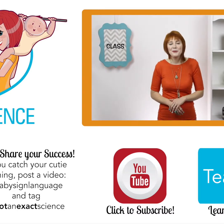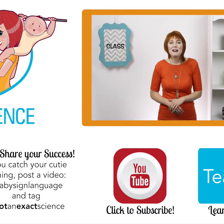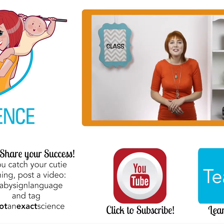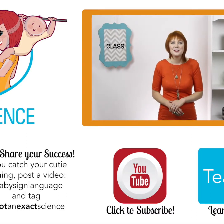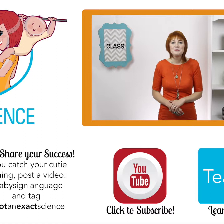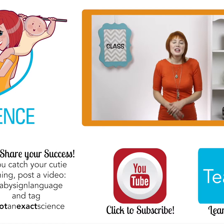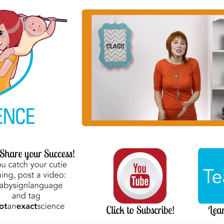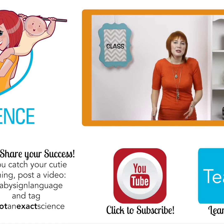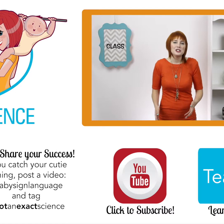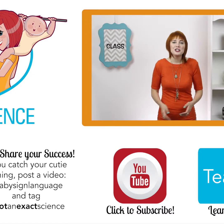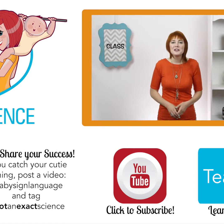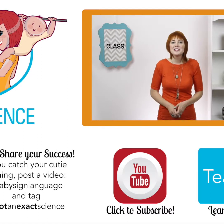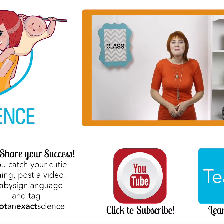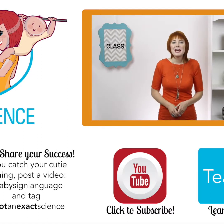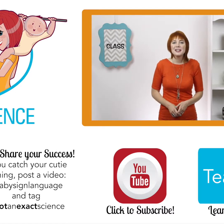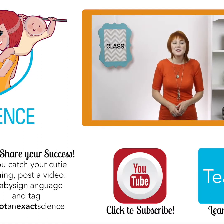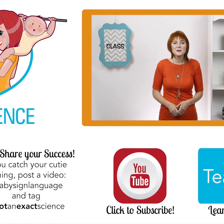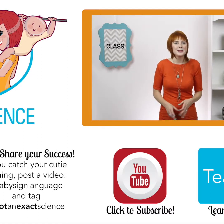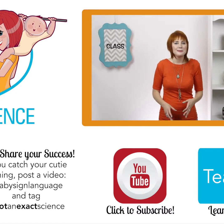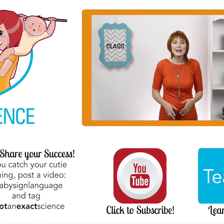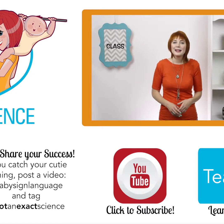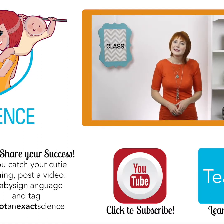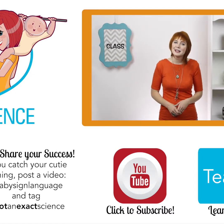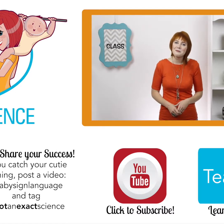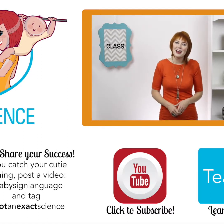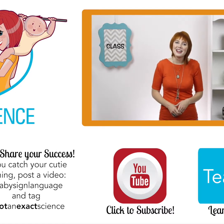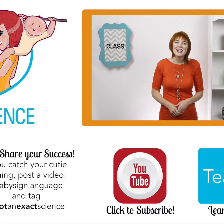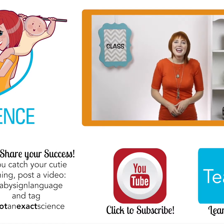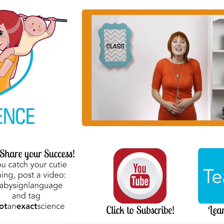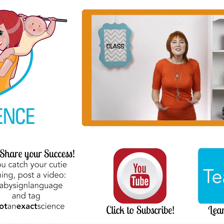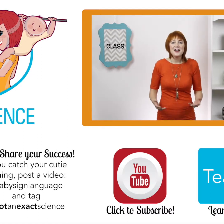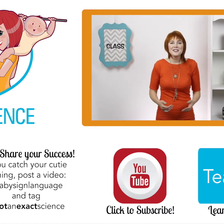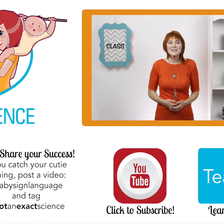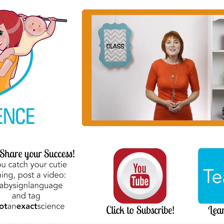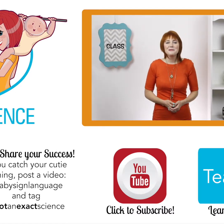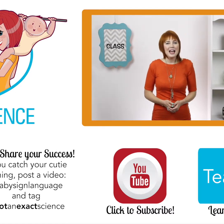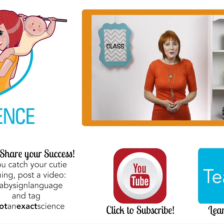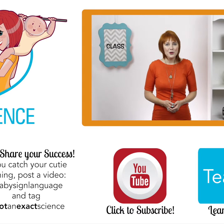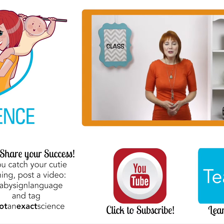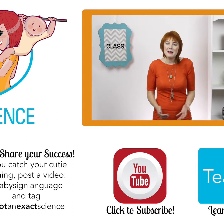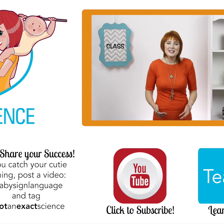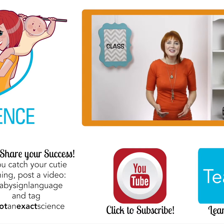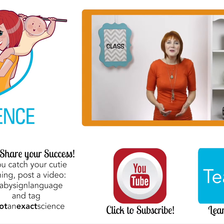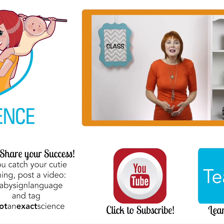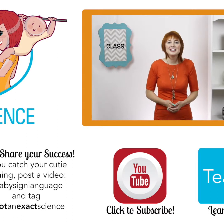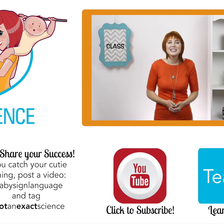out too. Just make sure you're on the same page, doing the same sign the same way. If you found this video to be helpful, let us know by clicking